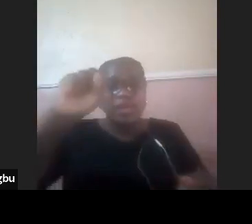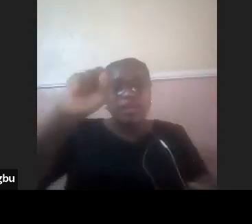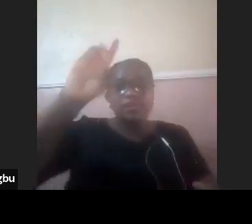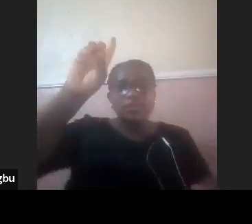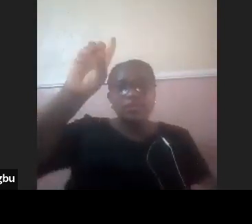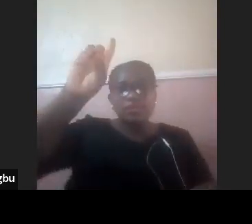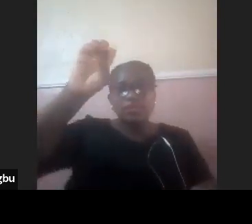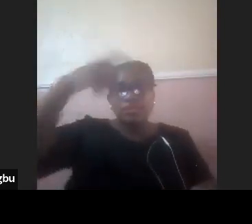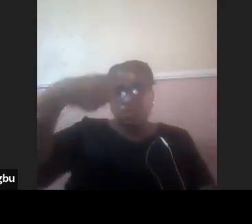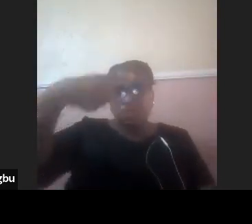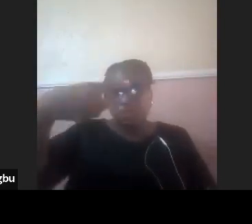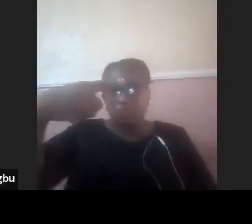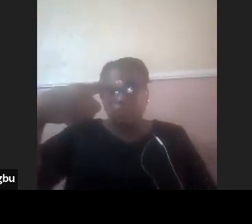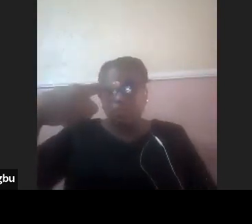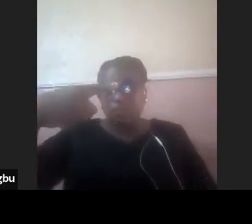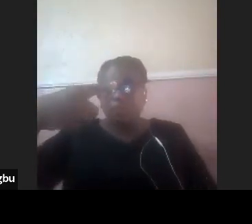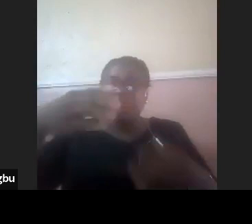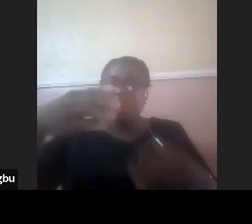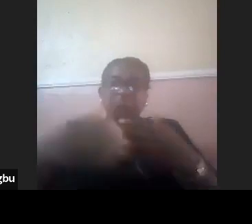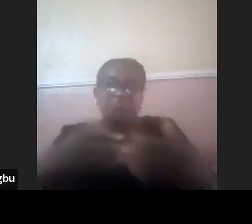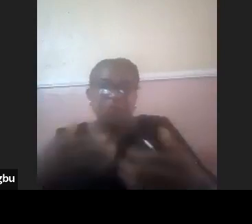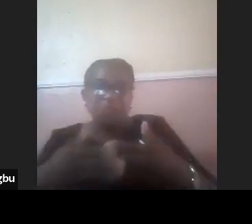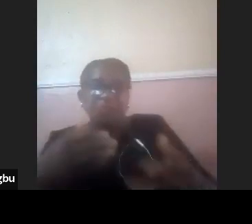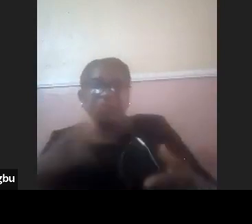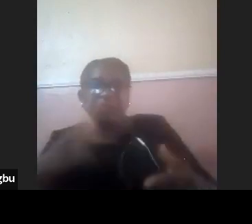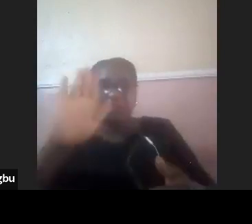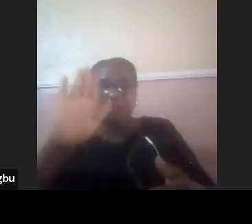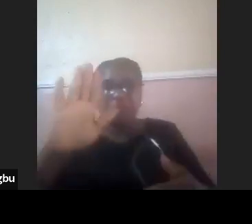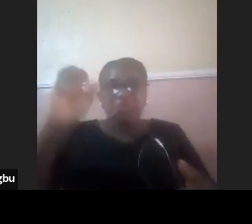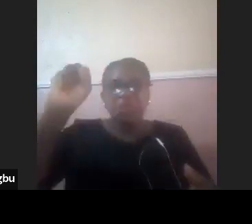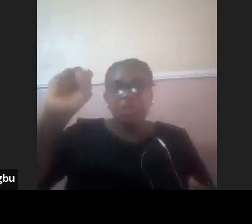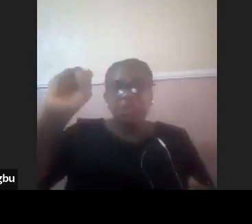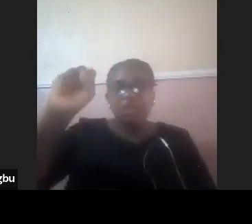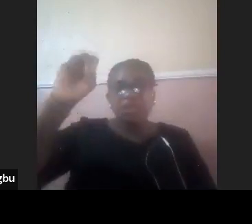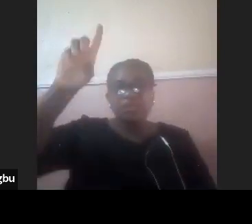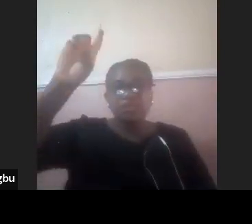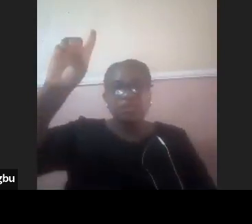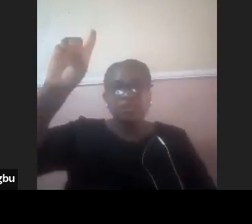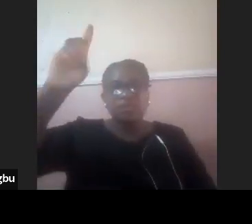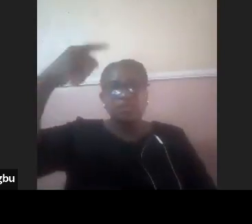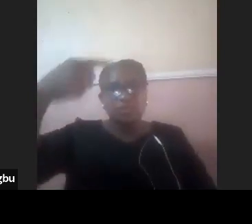SDG says you want to improve HIV care by 90%.